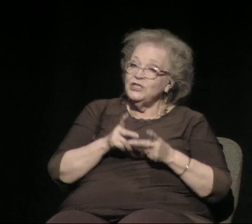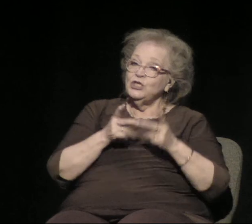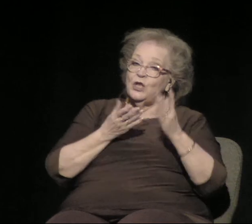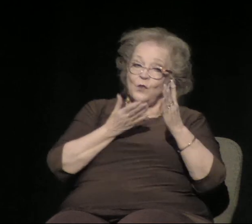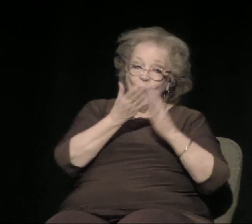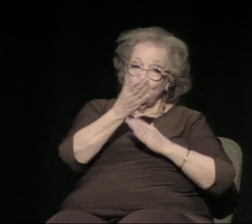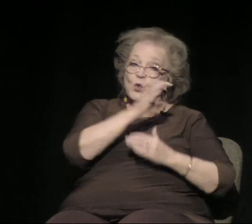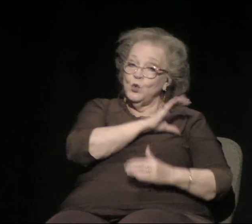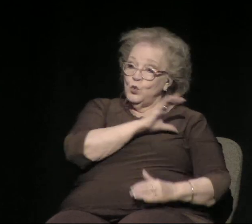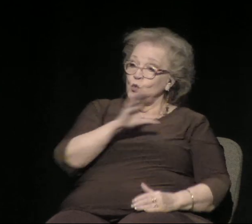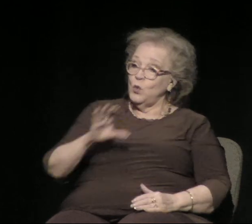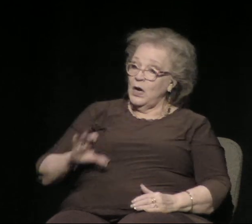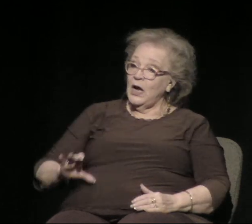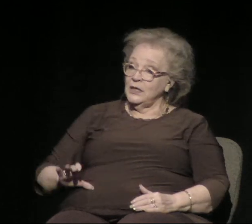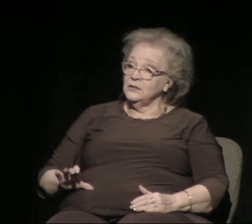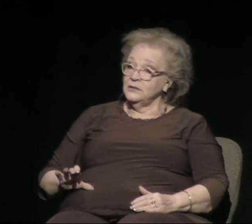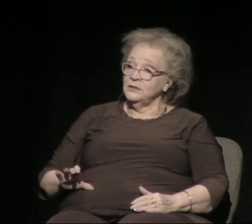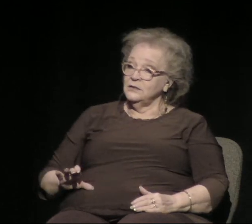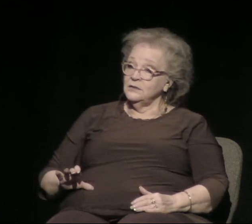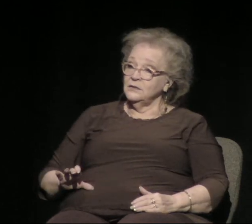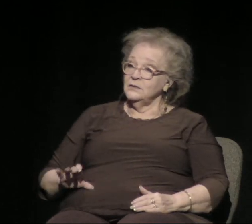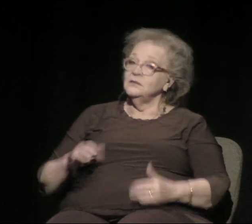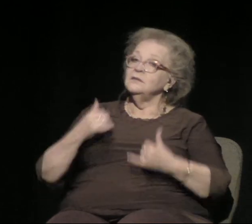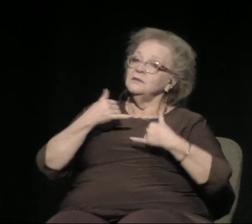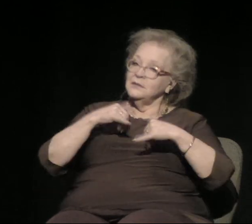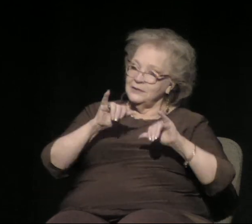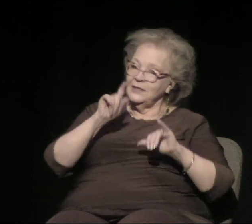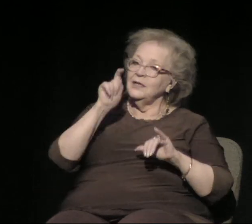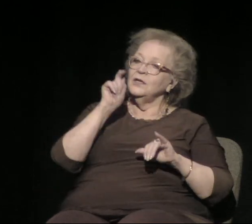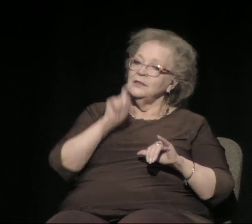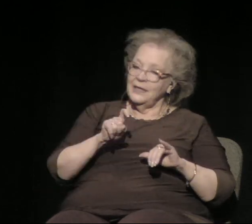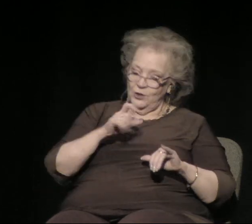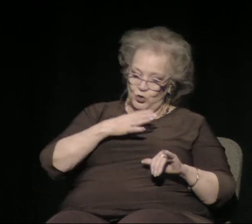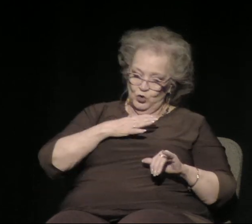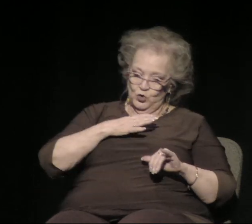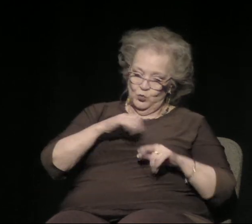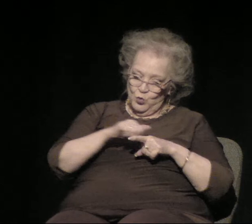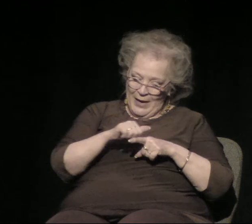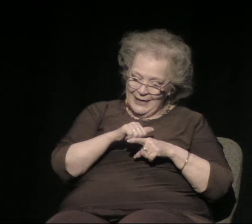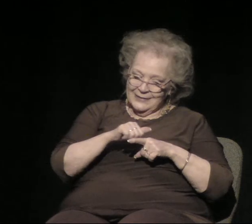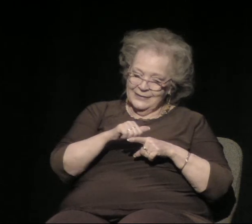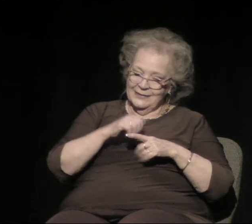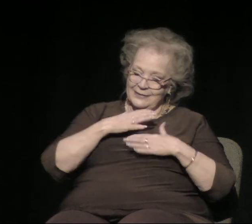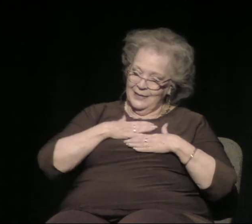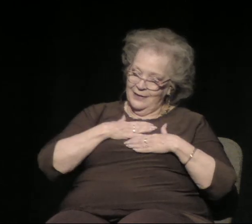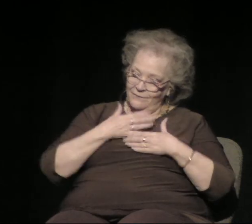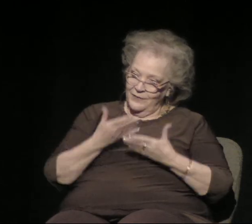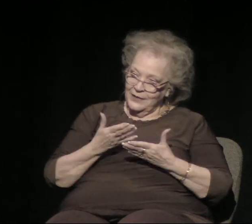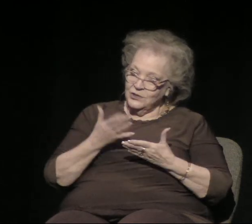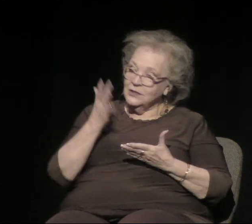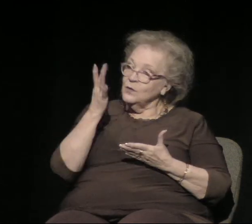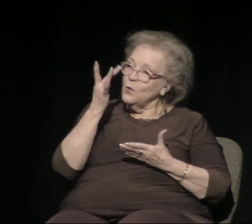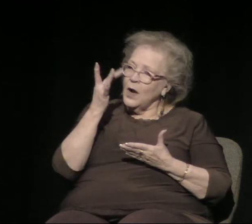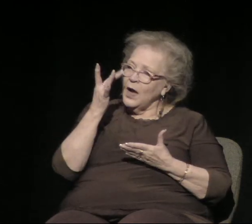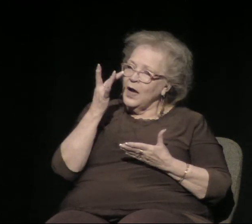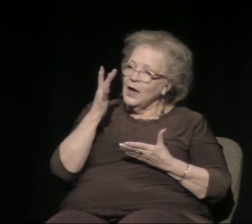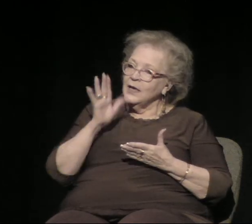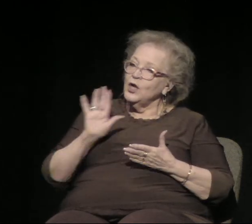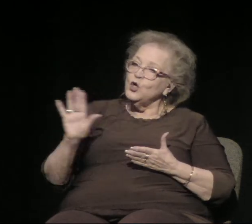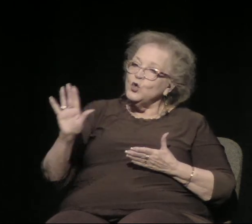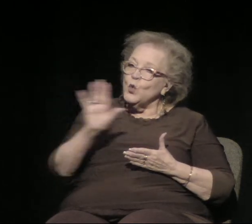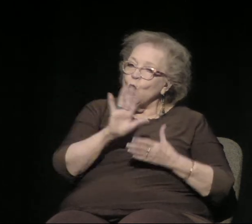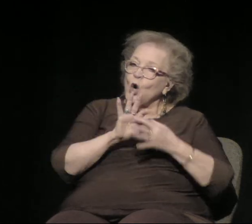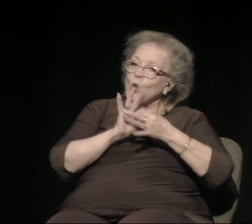Christ. But you still need to practice confession. Why? Because your